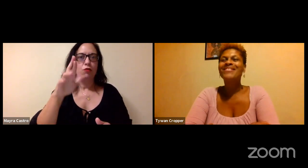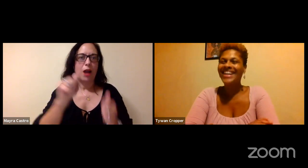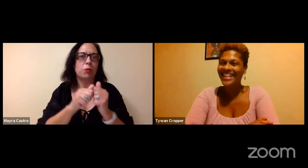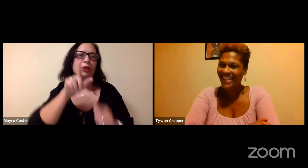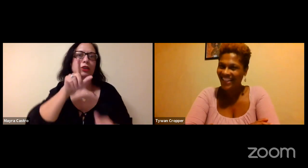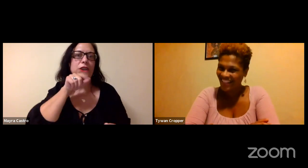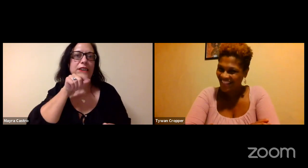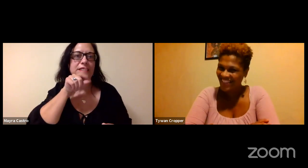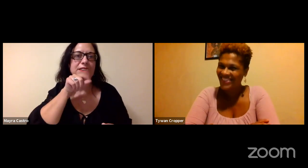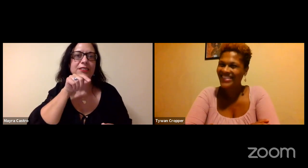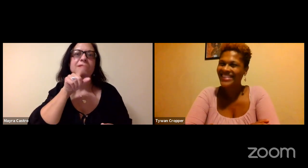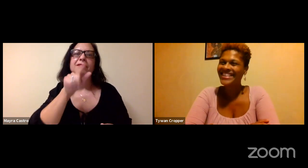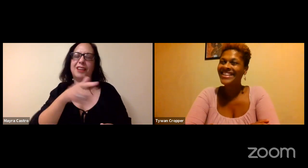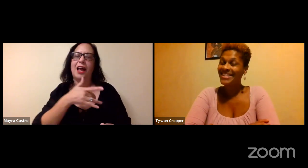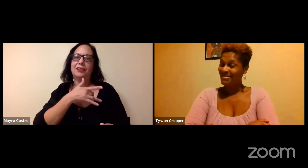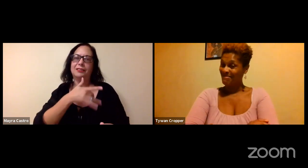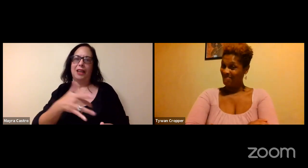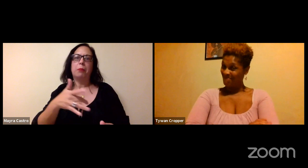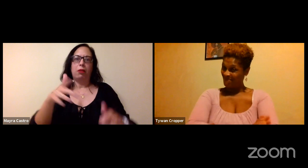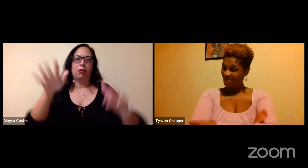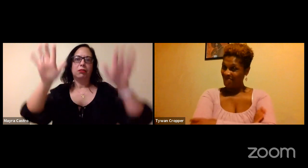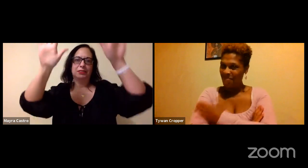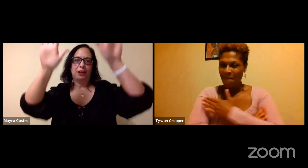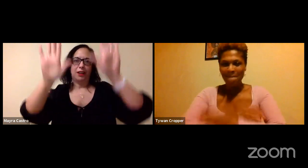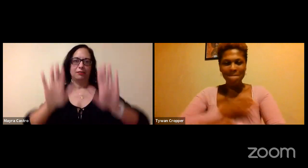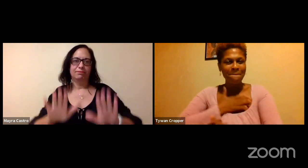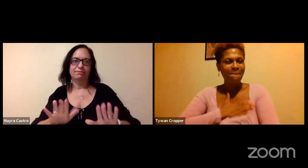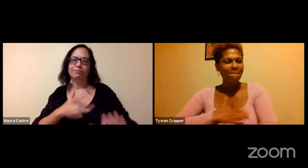with polo, which is chicken.